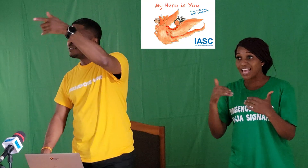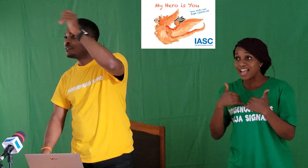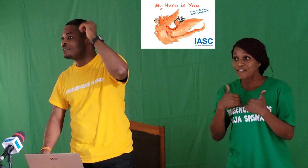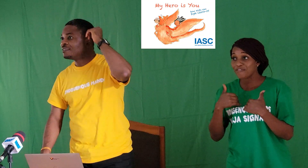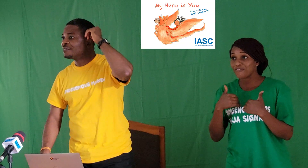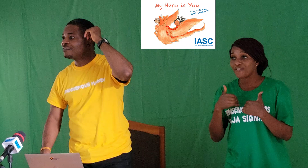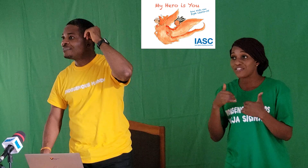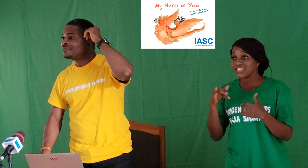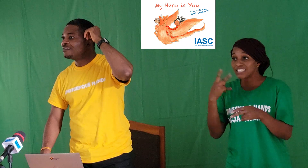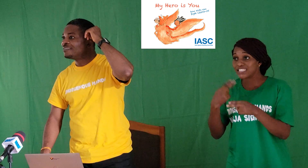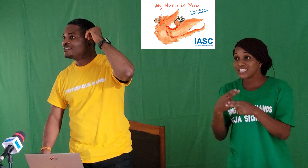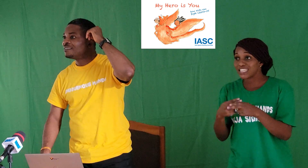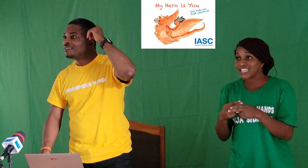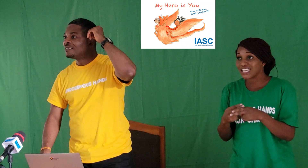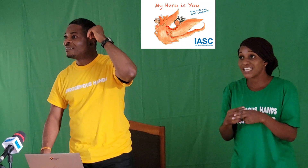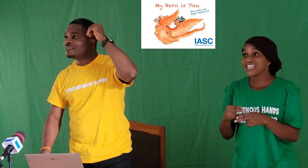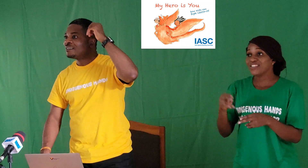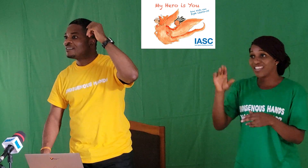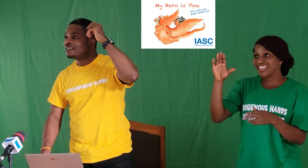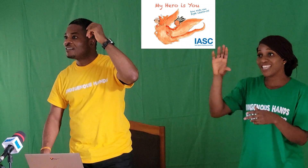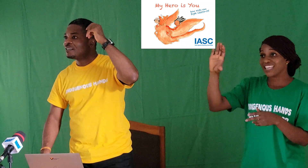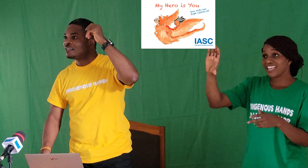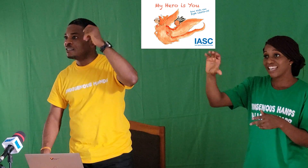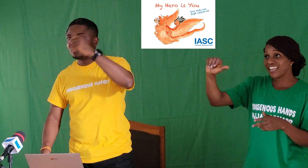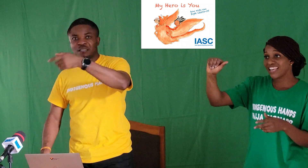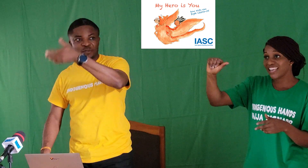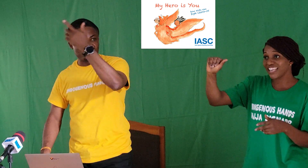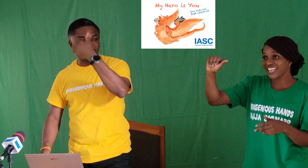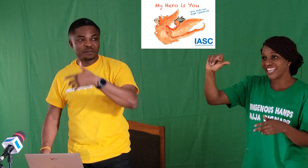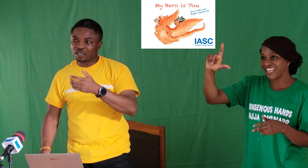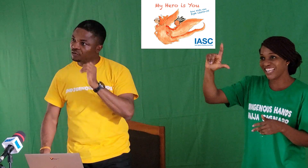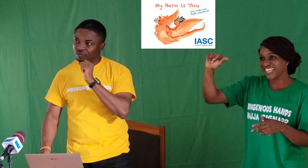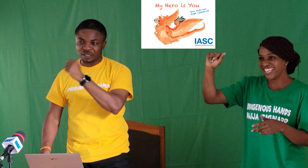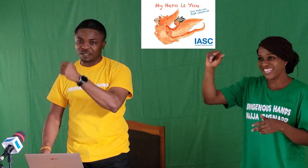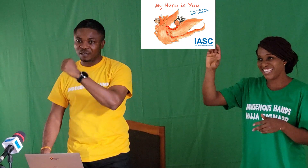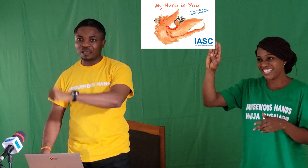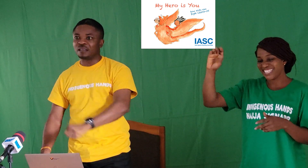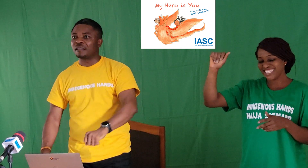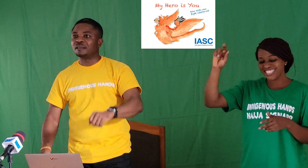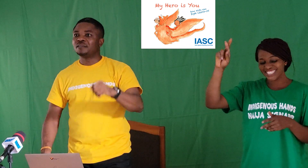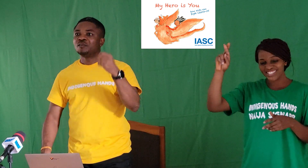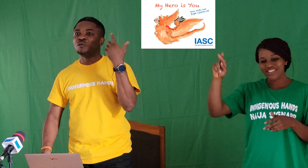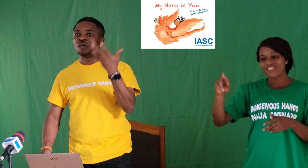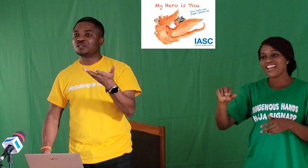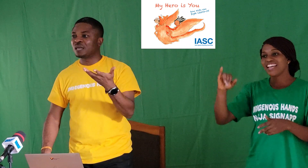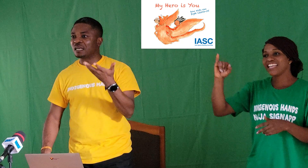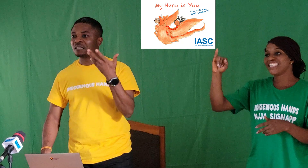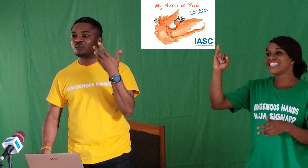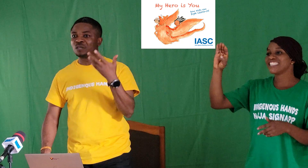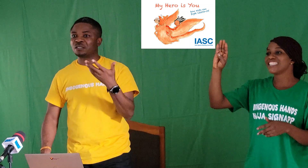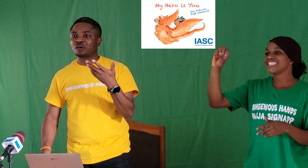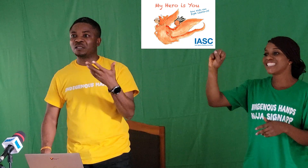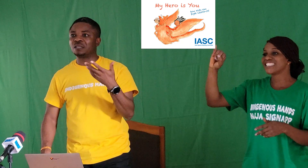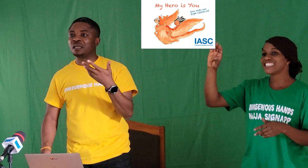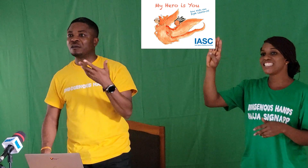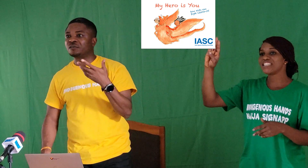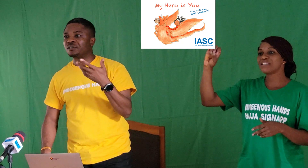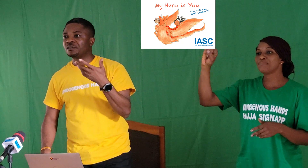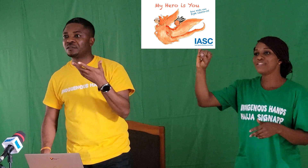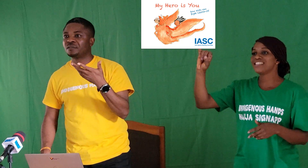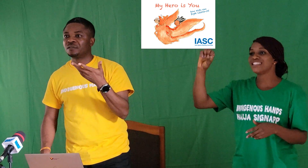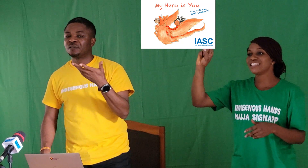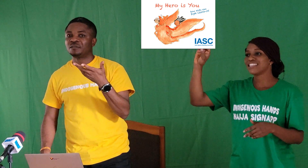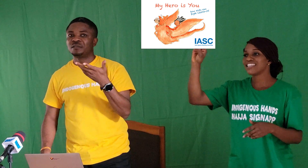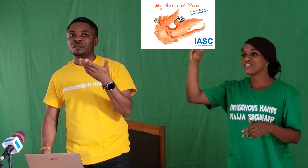Yes. Calabar, we call it Isibiso. Isibiso. Thank you, sister. I like that. Who else has what is called in their